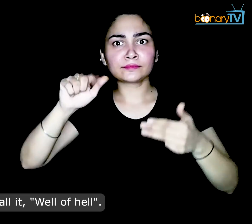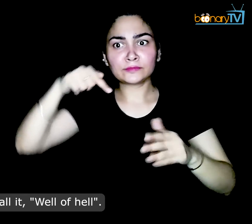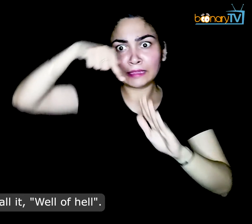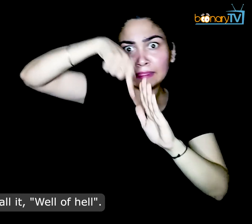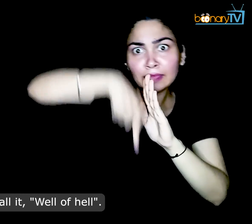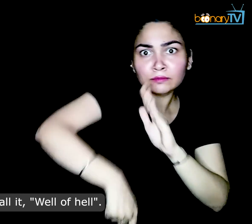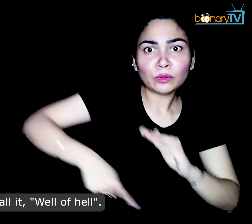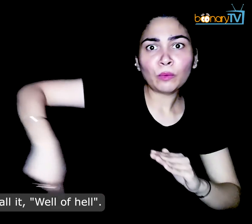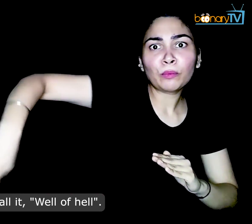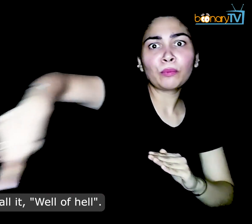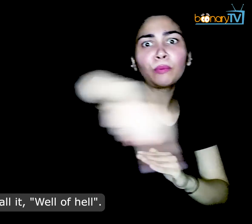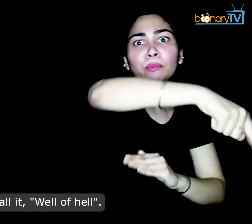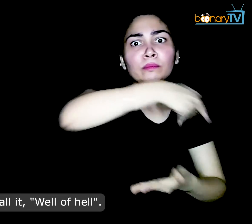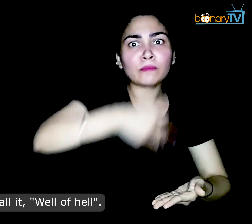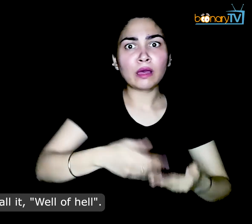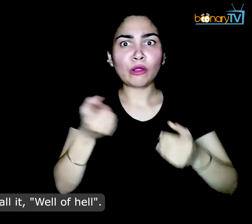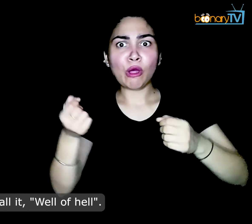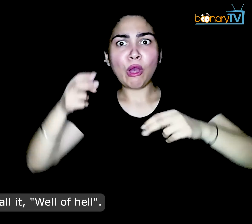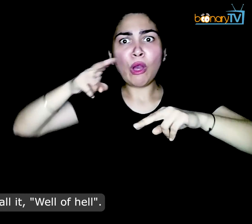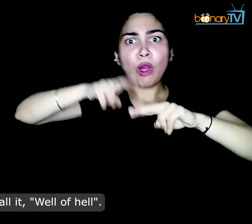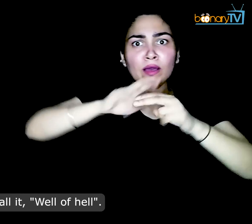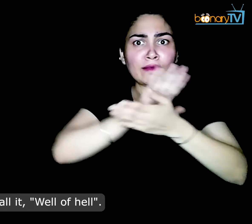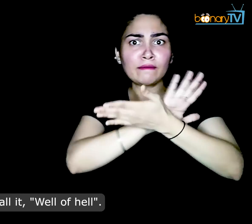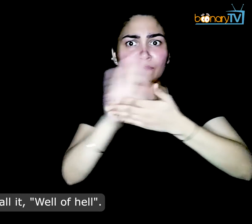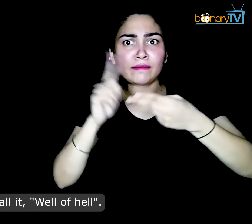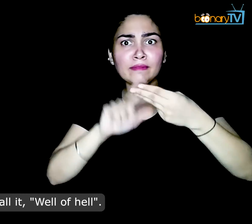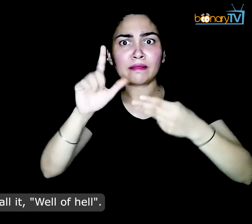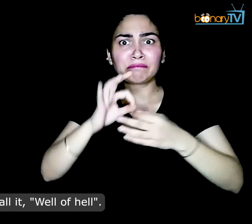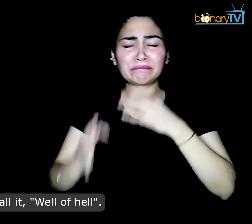of Hell.